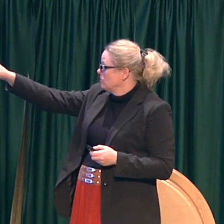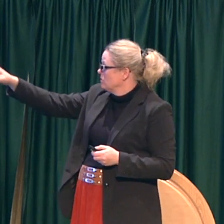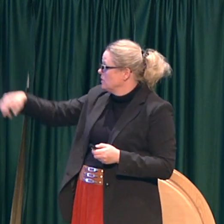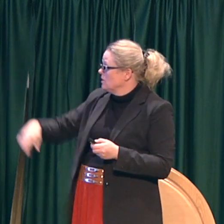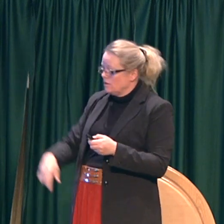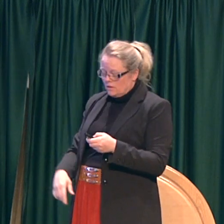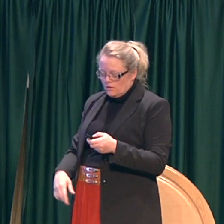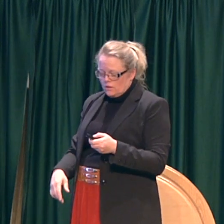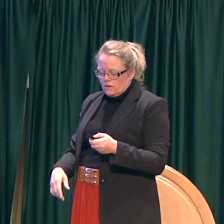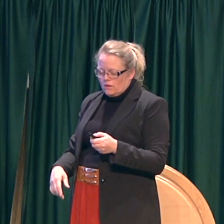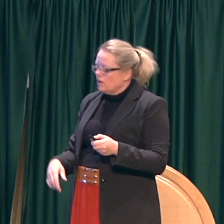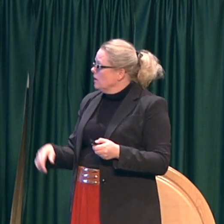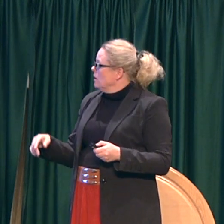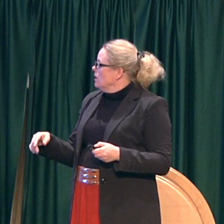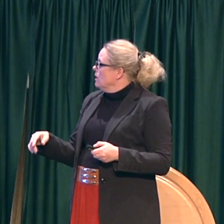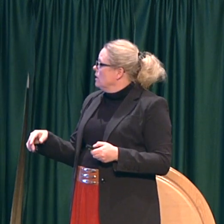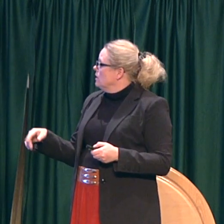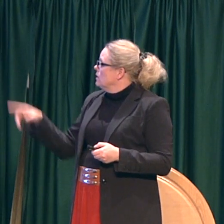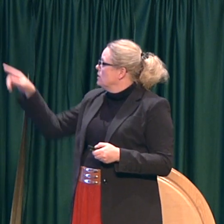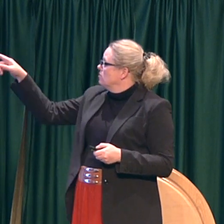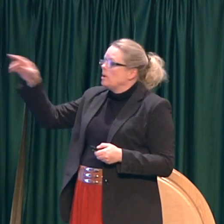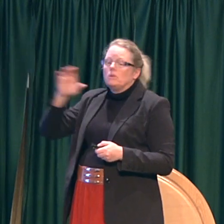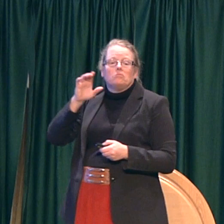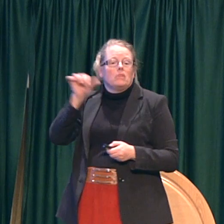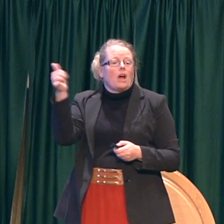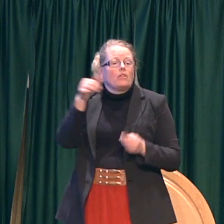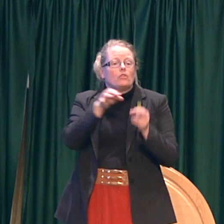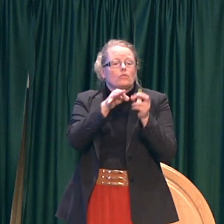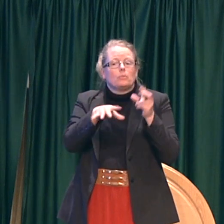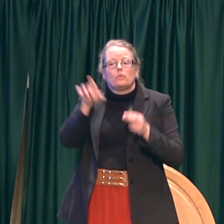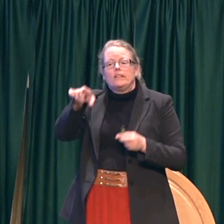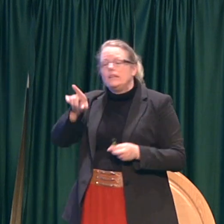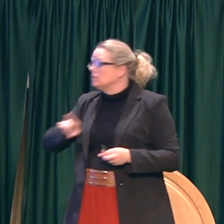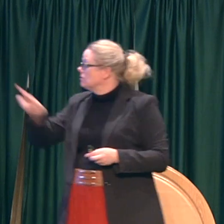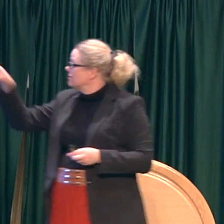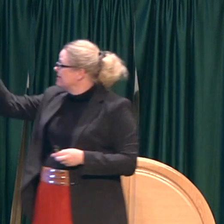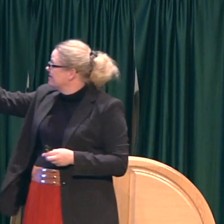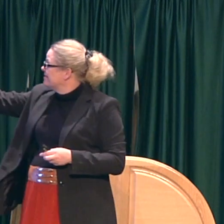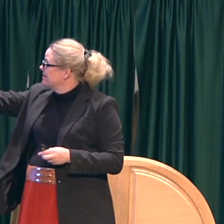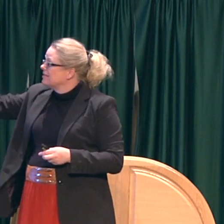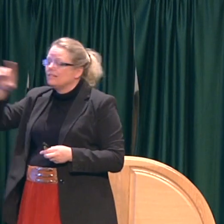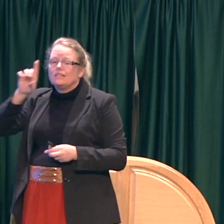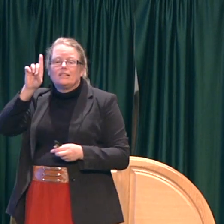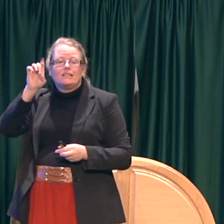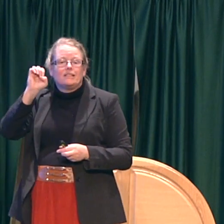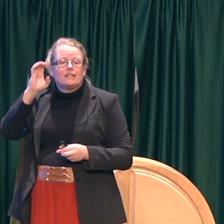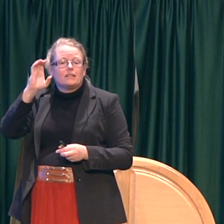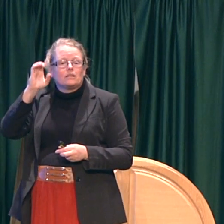So I wanted to explain, if you need an interpreter, you see where the dot is there, it's Fort Dodge. And another interpreter is needed up in